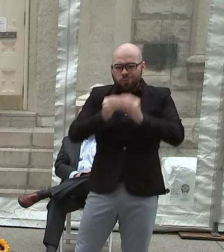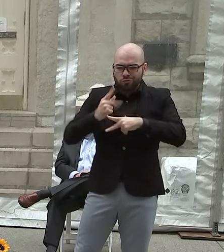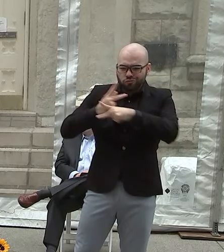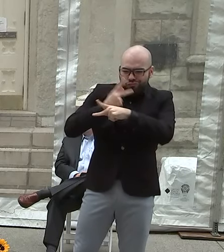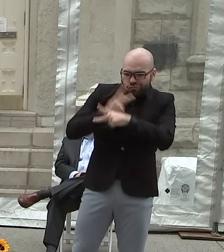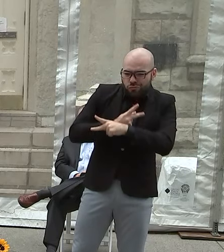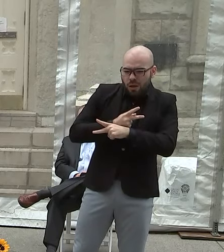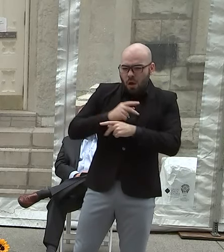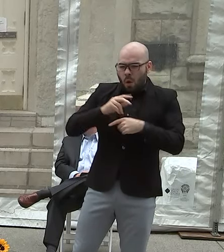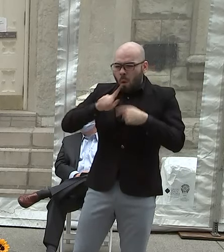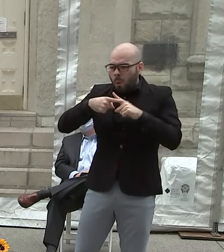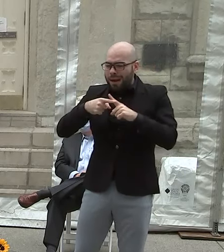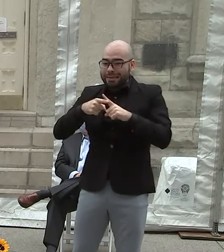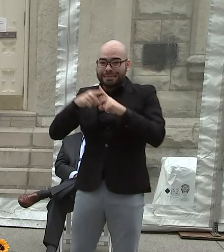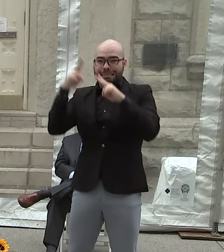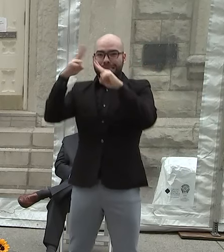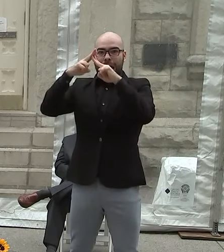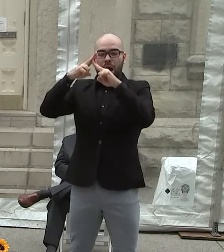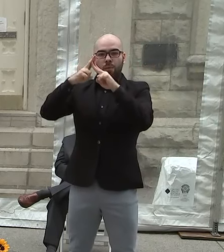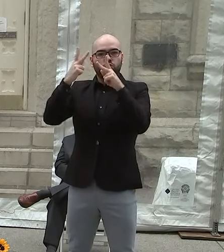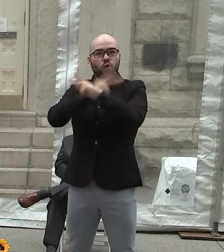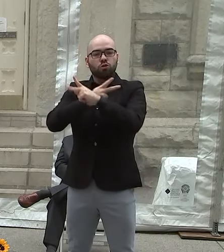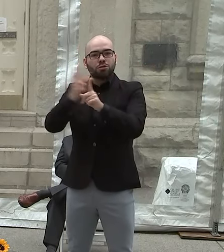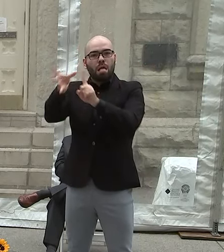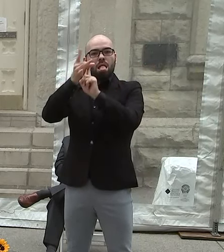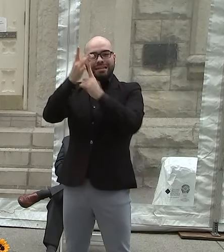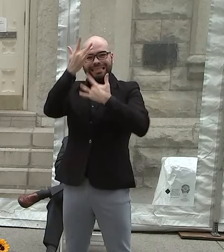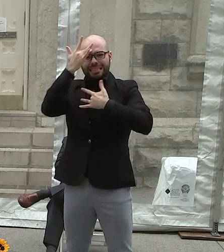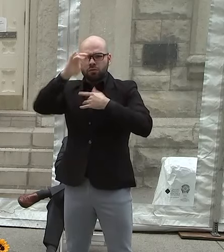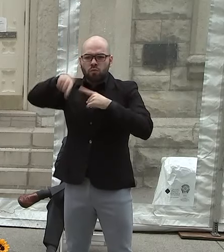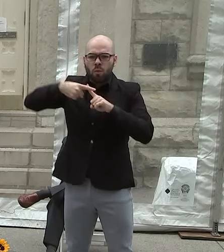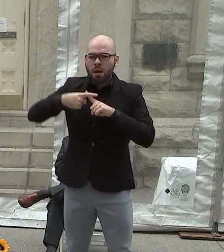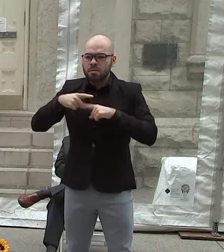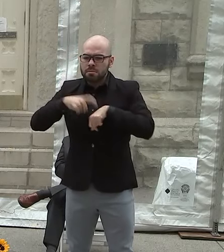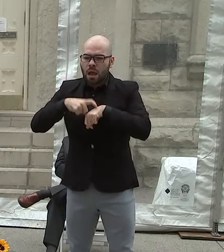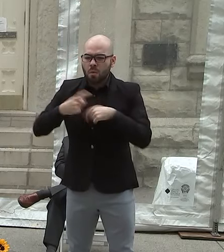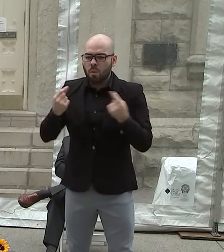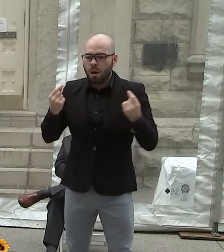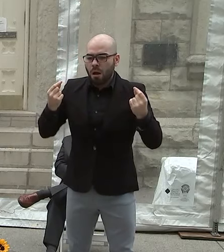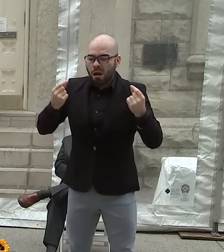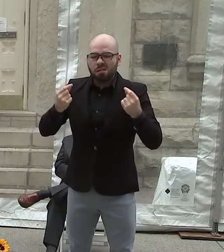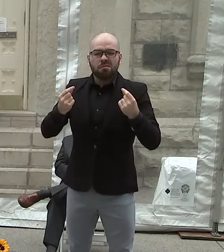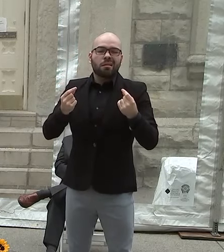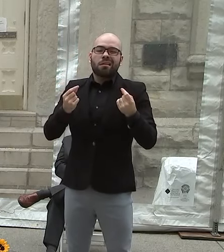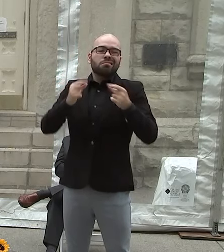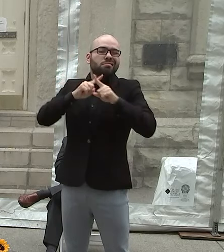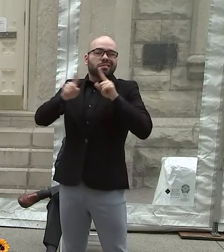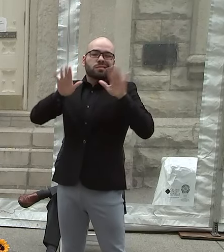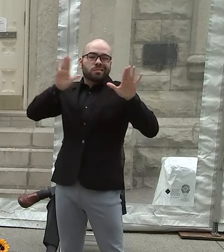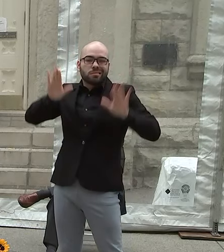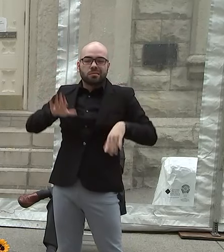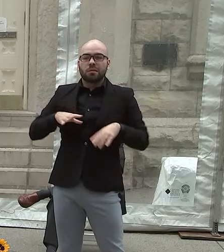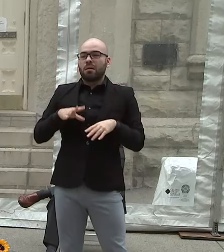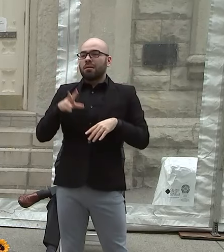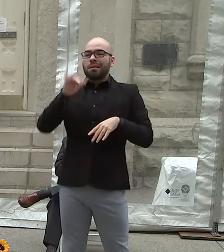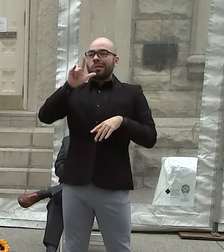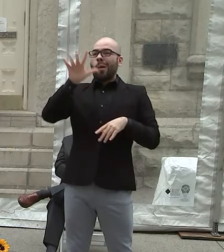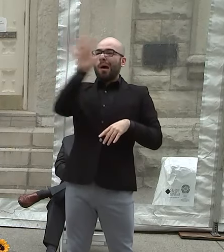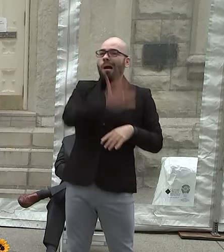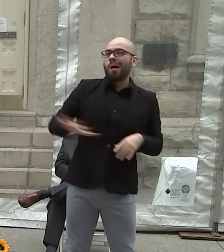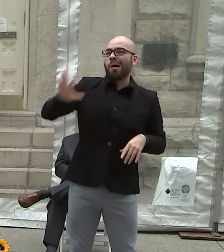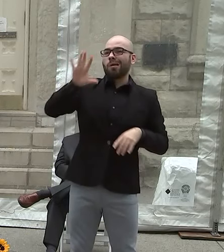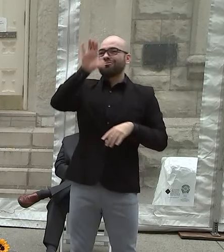will peak, and you'll see things that are, a few days here and there, and it might be slightly different in Chicago versus all of Illinois,